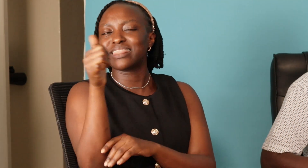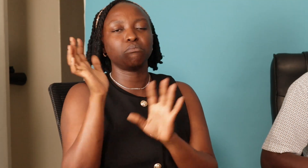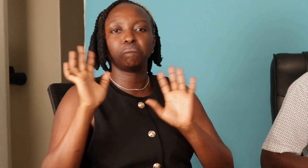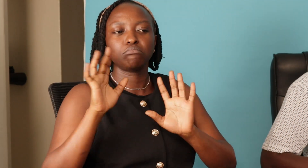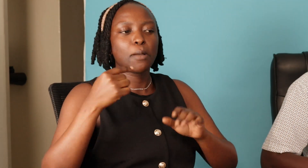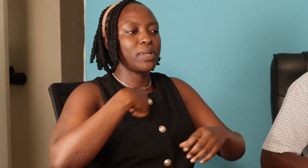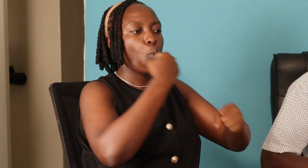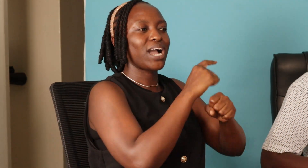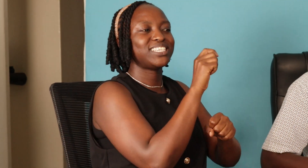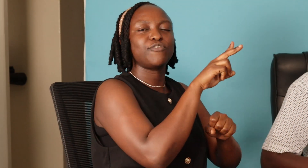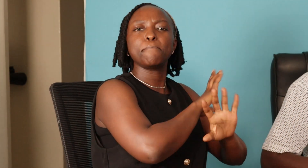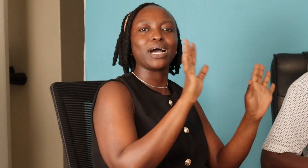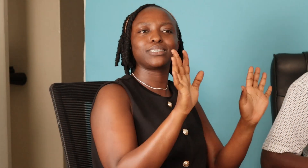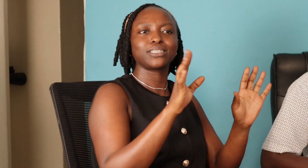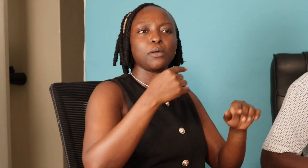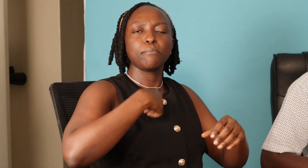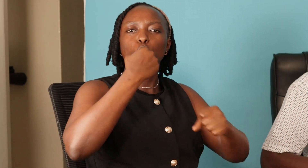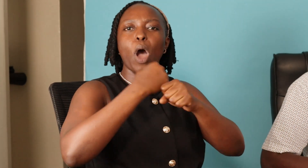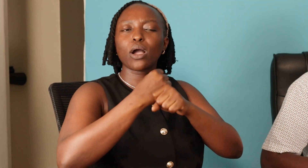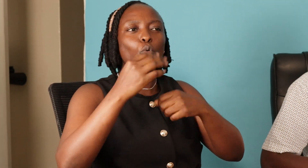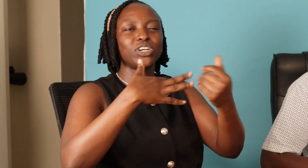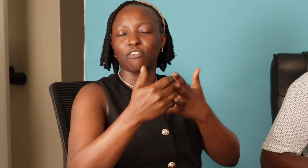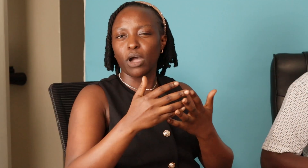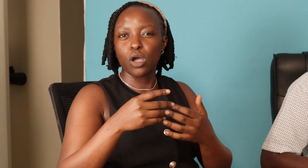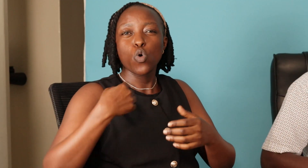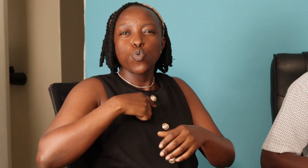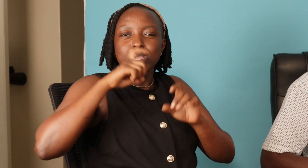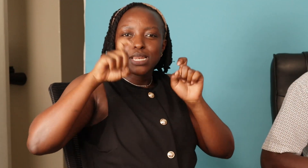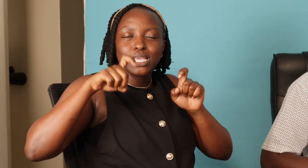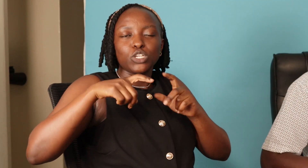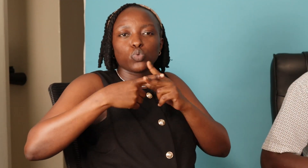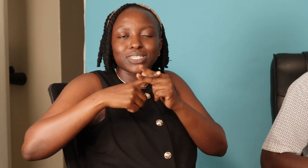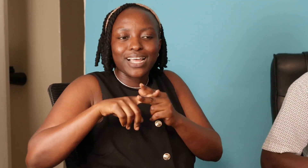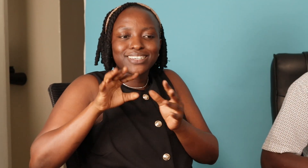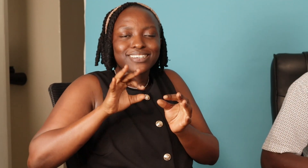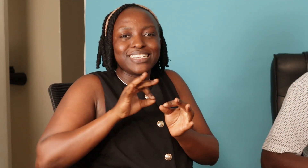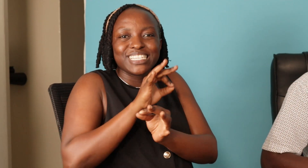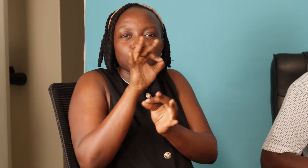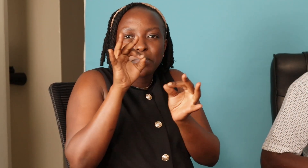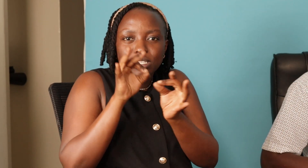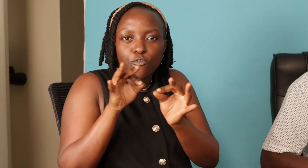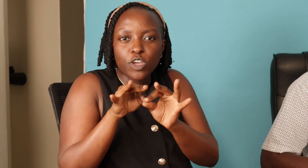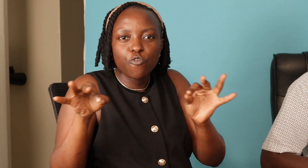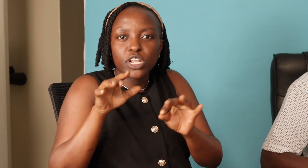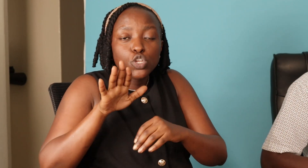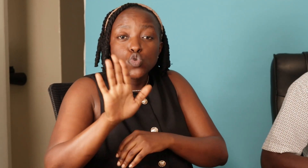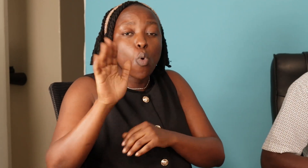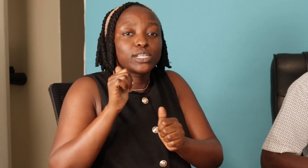mental health sign language interpreter, I'm a psychologist and I'm a sign language interpreter, or I only work in television, or I only work in this specific